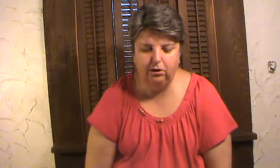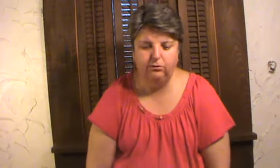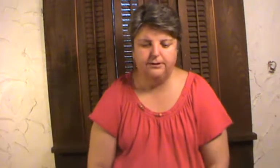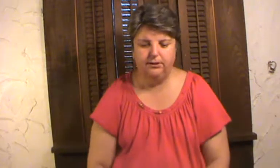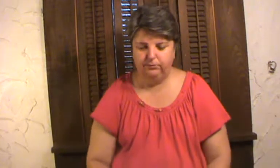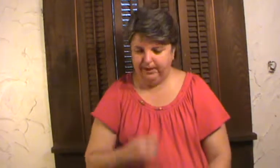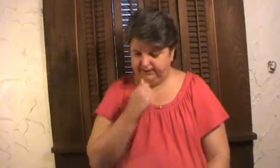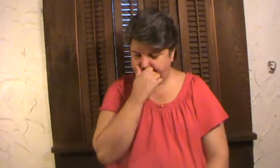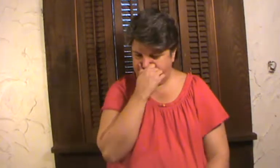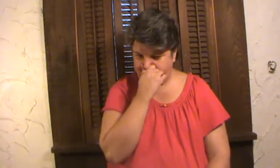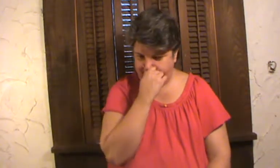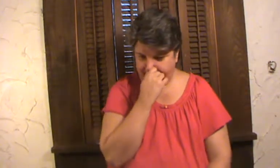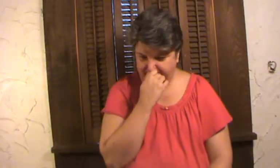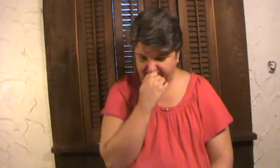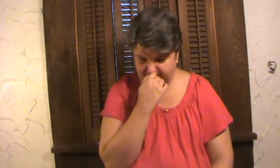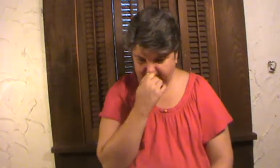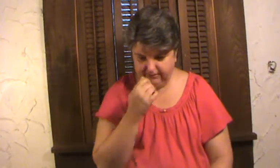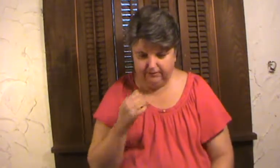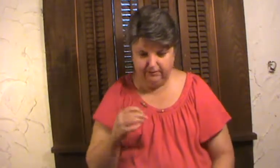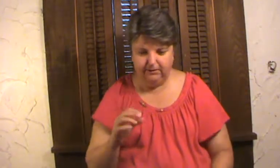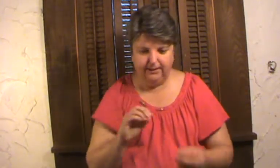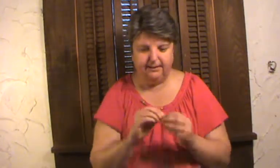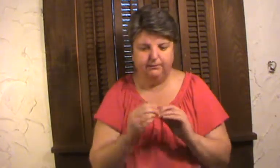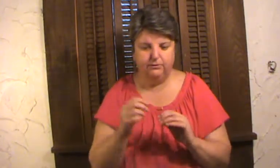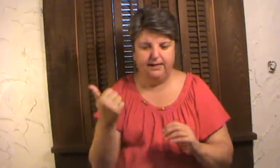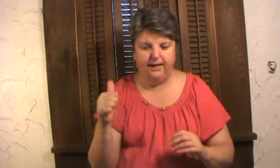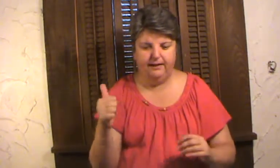Clothes and dress. So that's number 10.